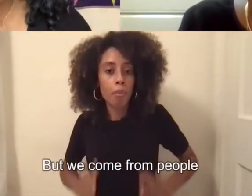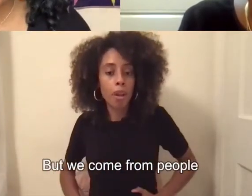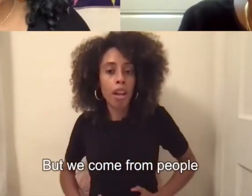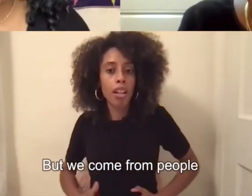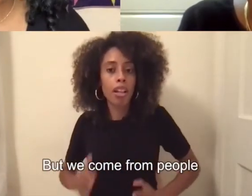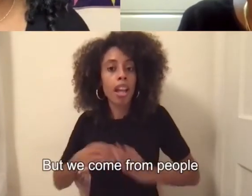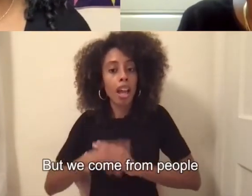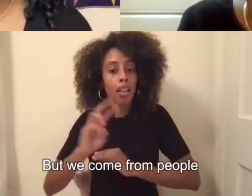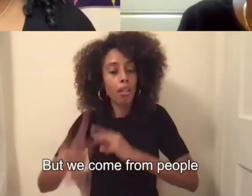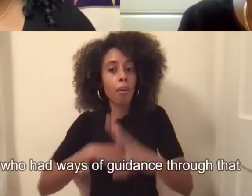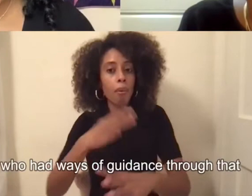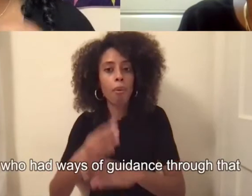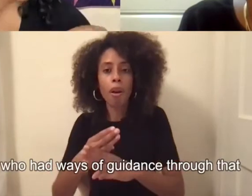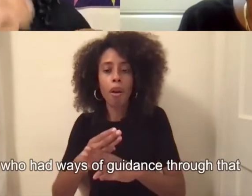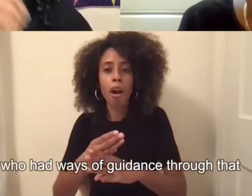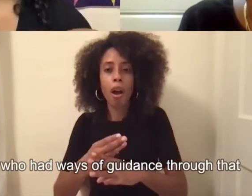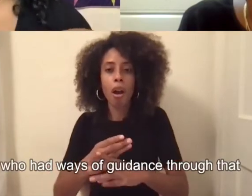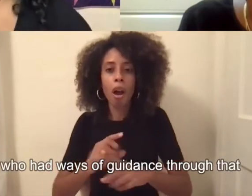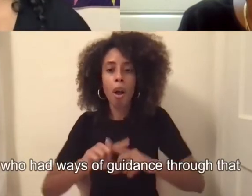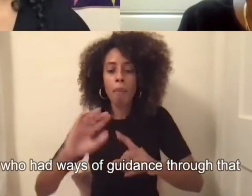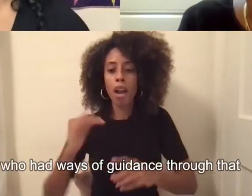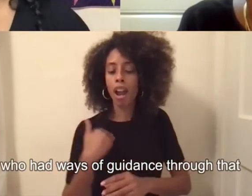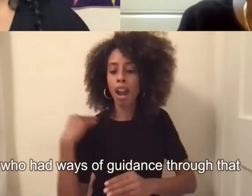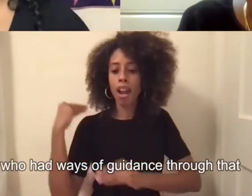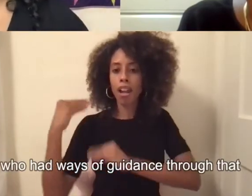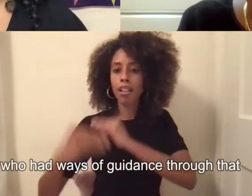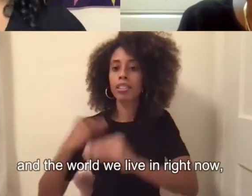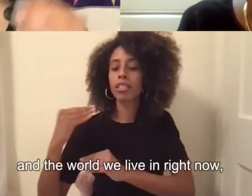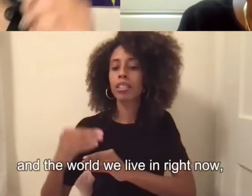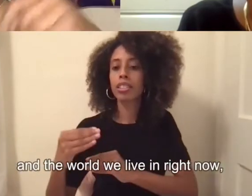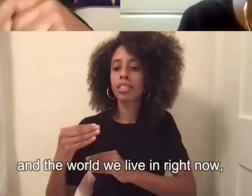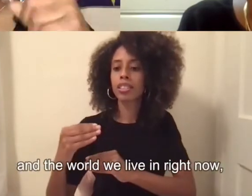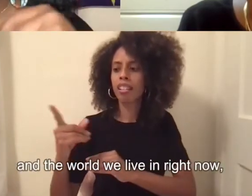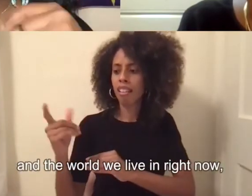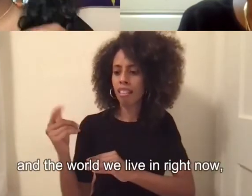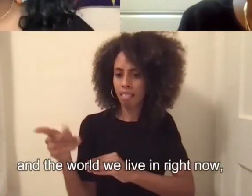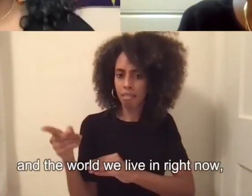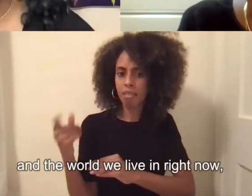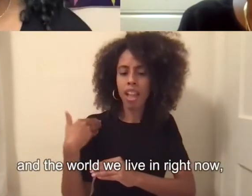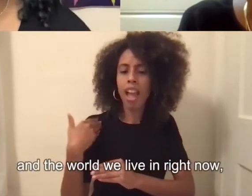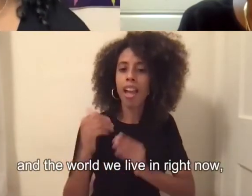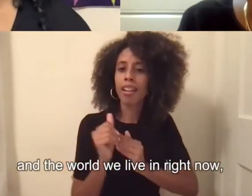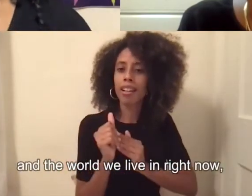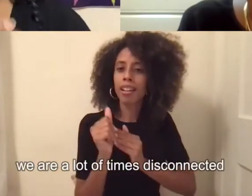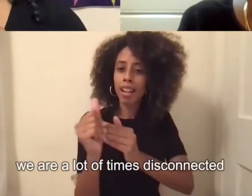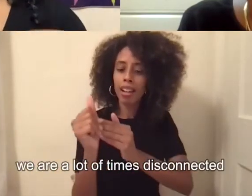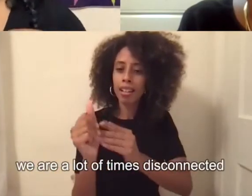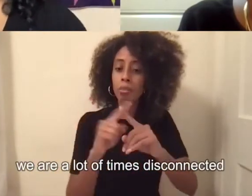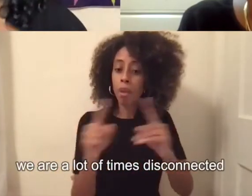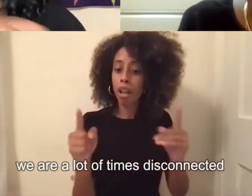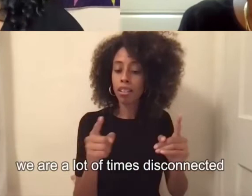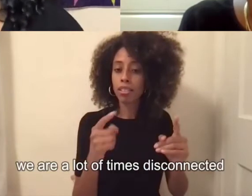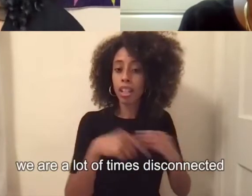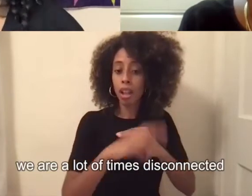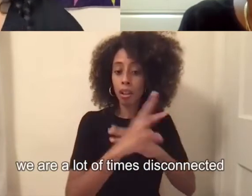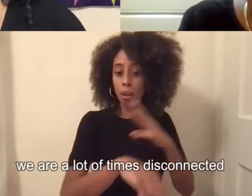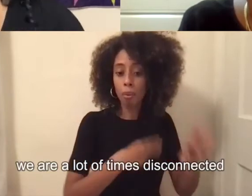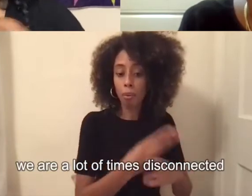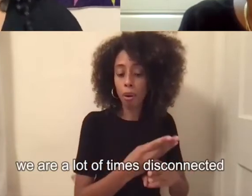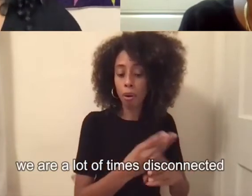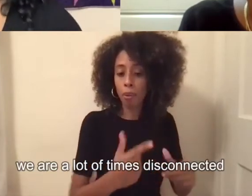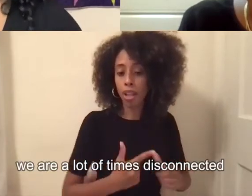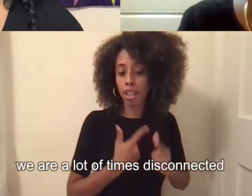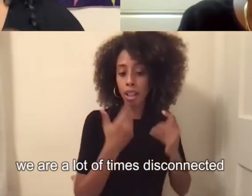come from people who had ways of guidance through that. And in the world we live in right now, we are a lot of